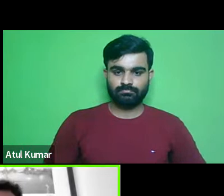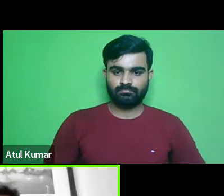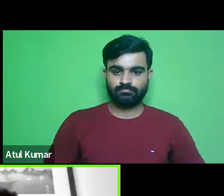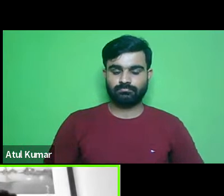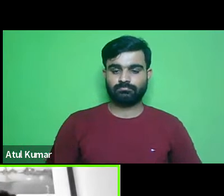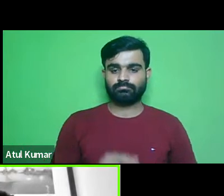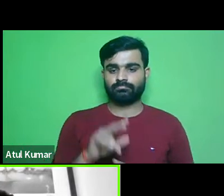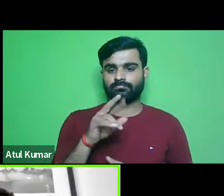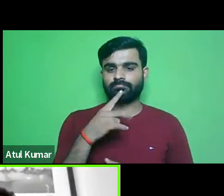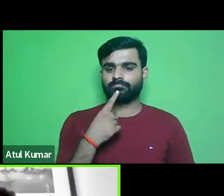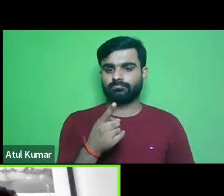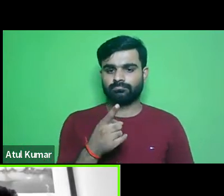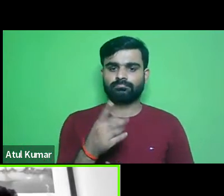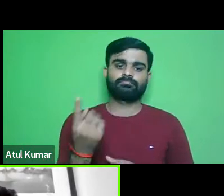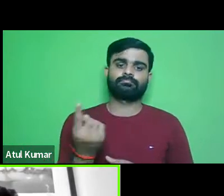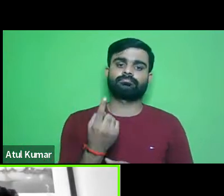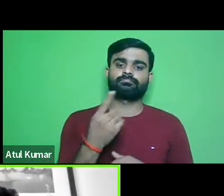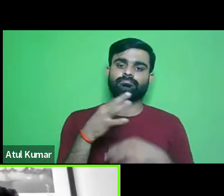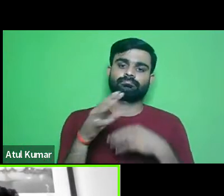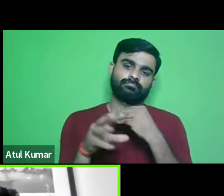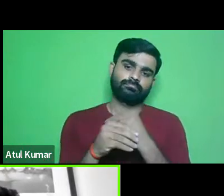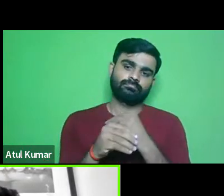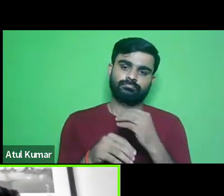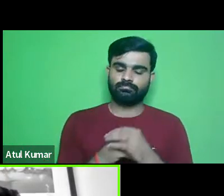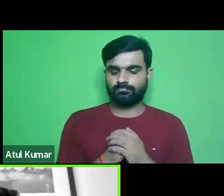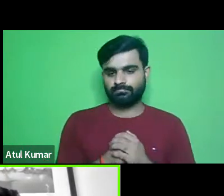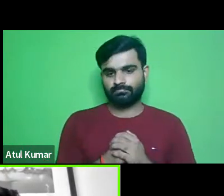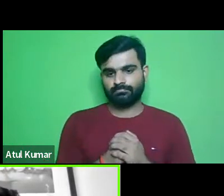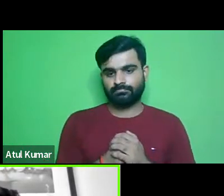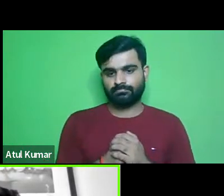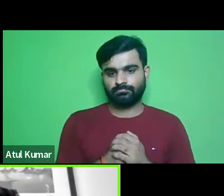I mean, I think that the only thing that I'd add is that